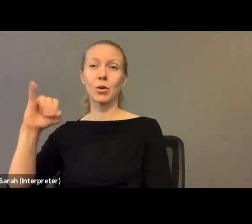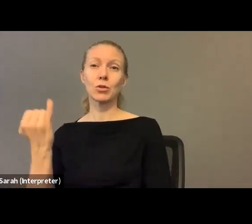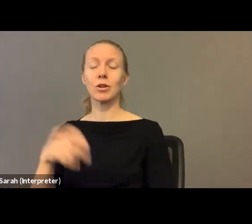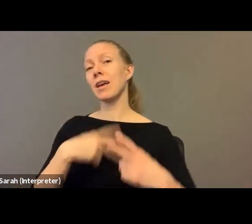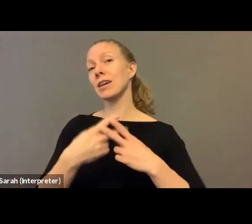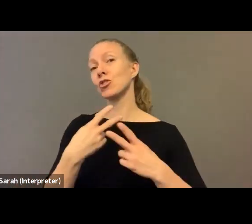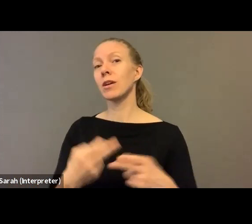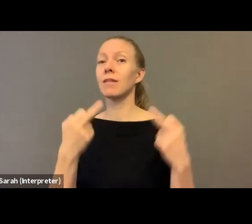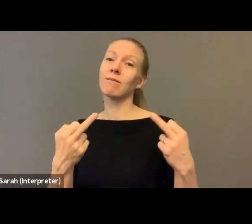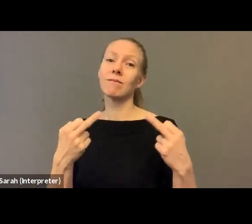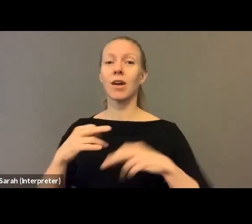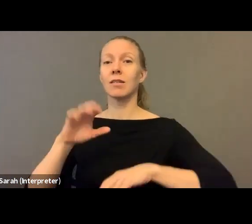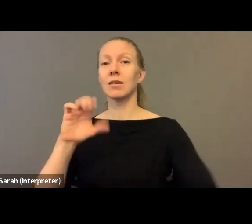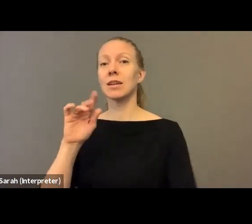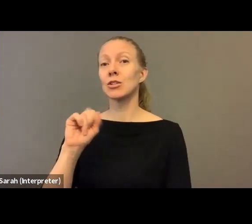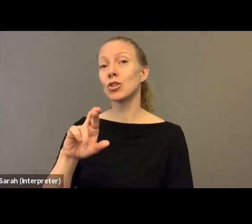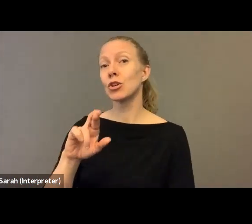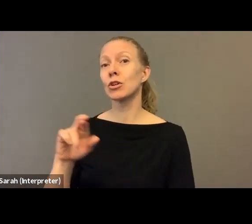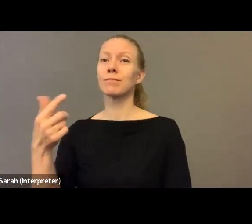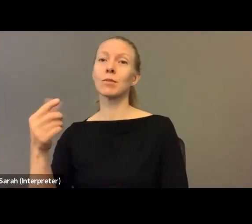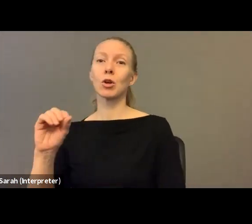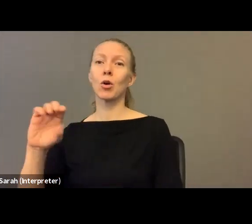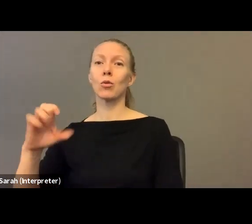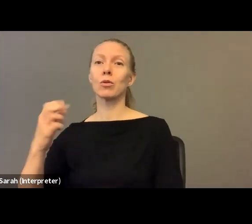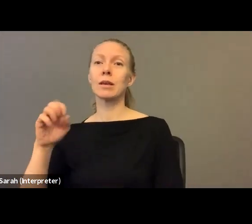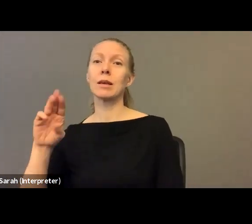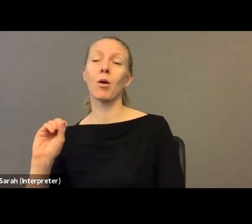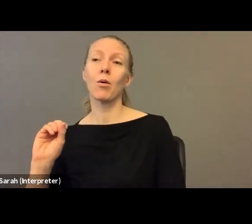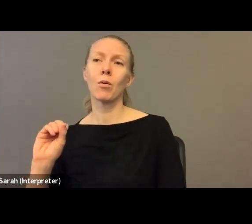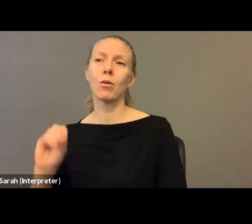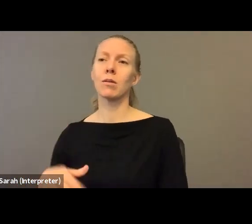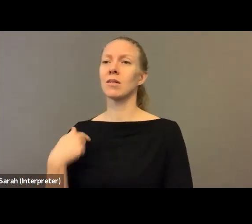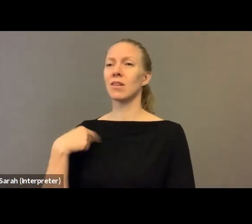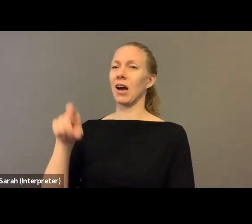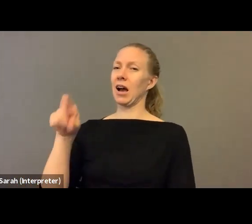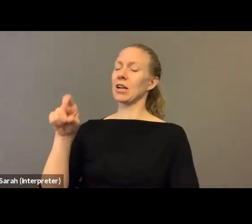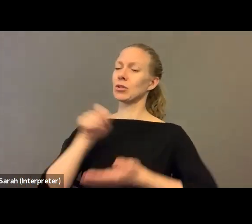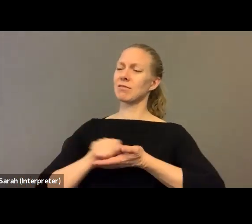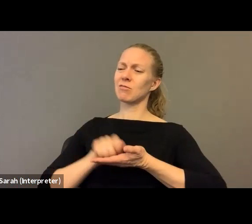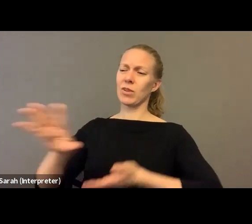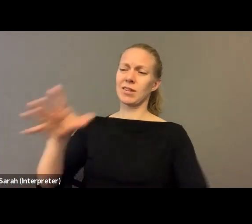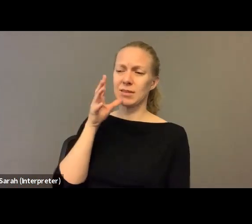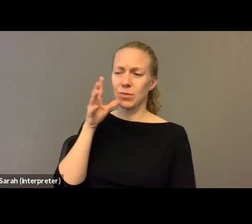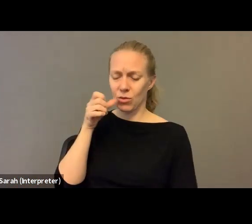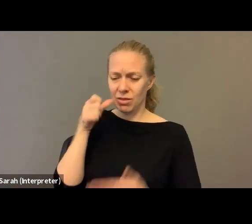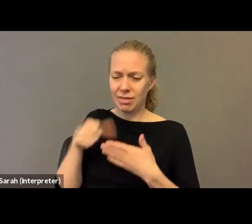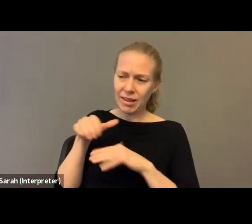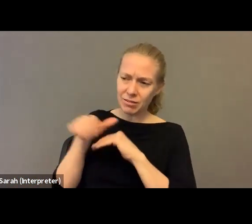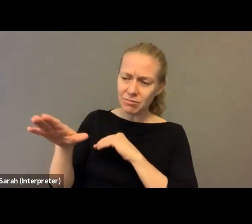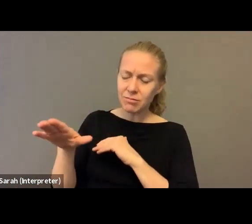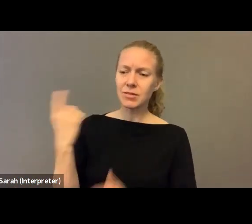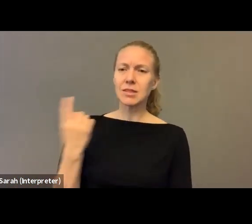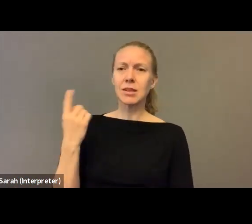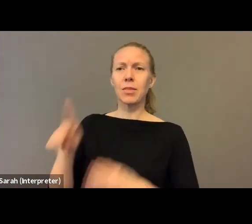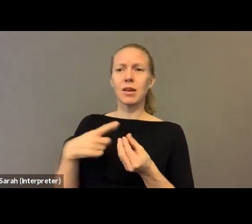chemo. I should have sent his mother a letter. Something about that year, everyone could see what